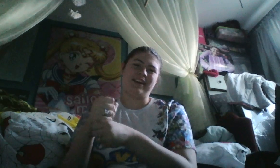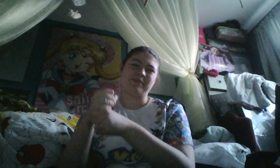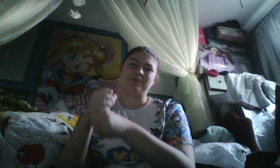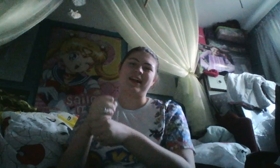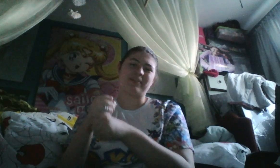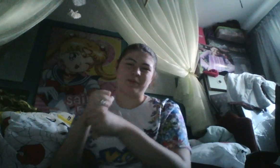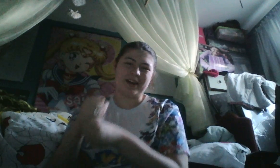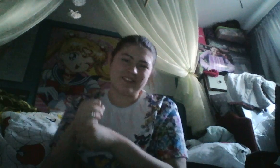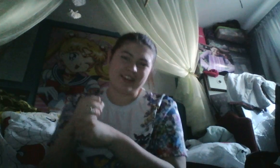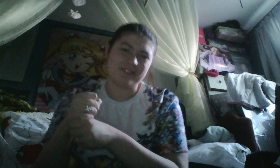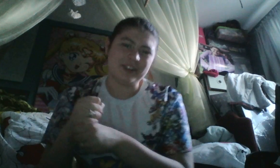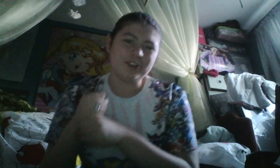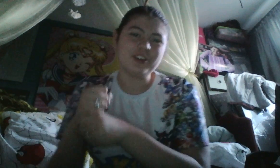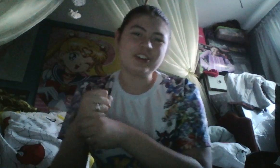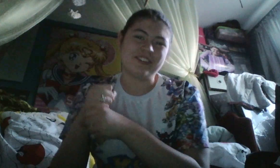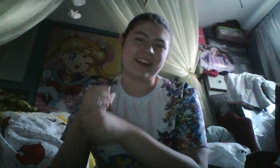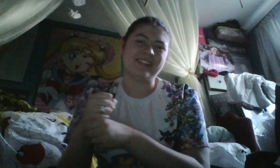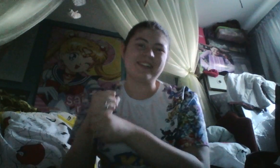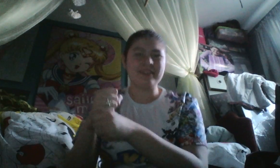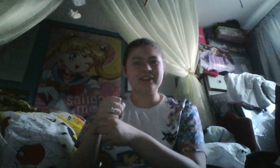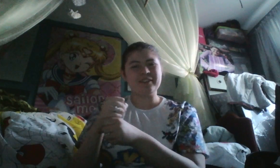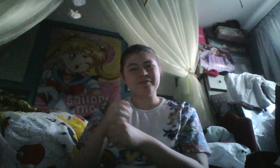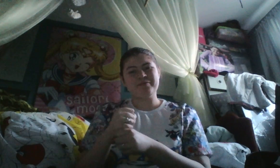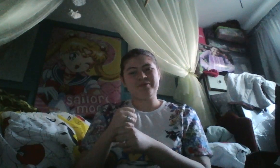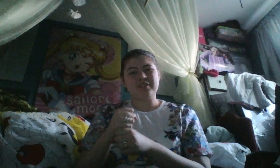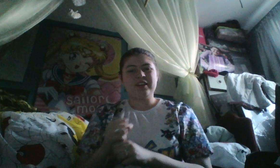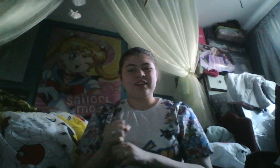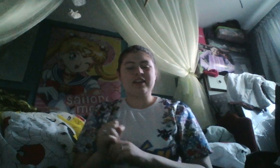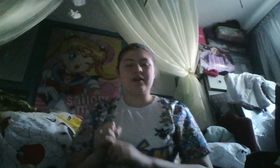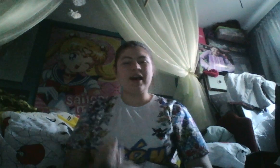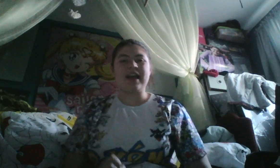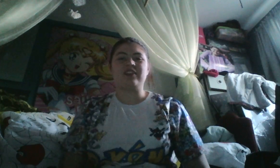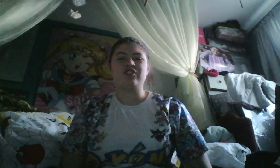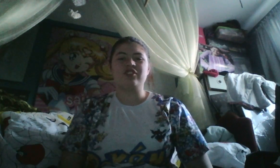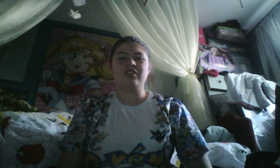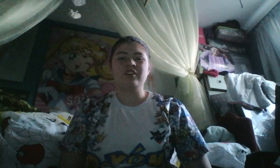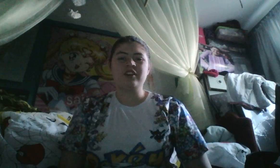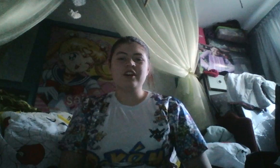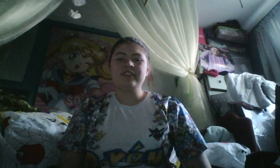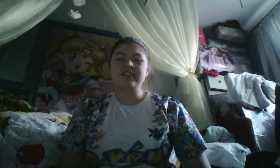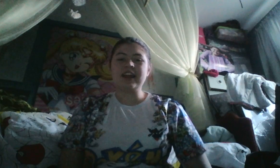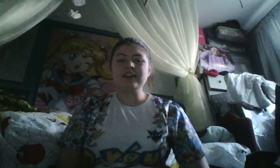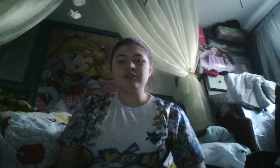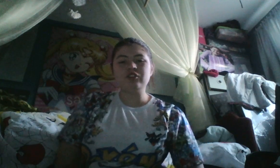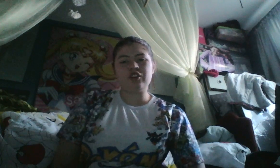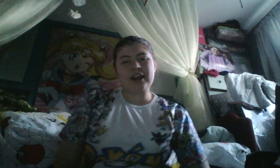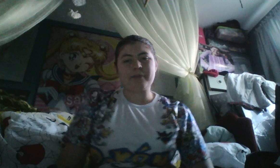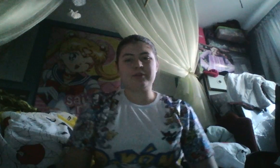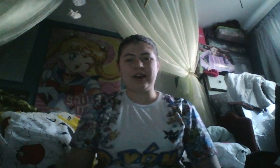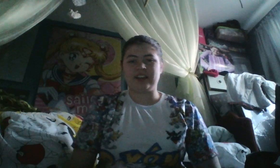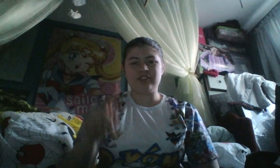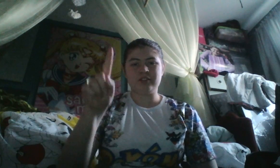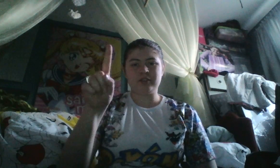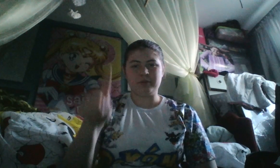reins, but that's one way I think of it. Horsey reins. Now H. Does anyone draw a capital H?